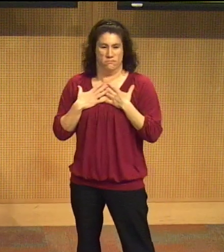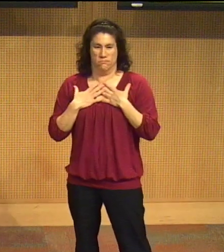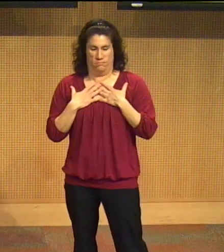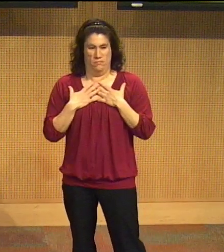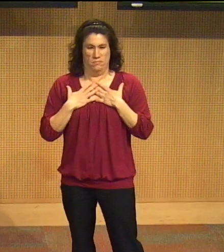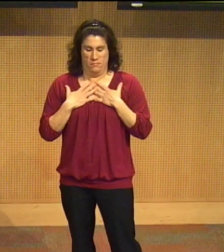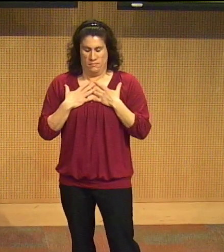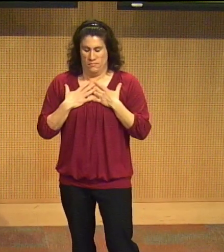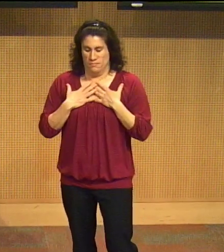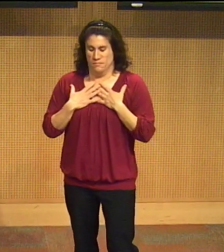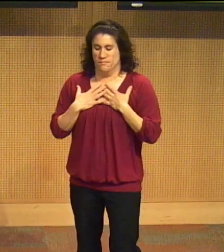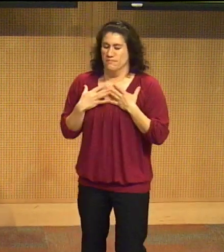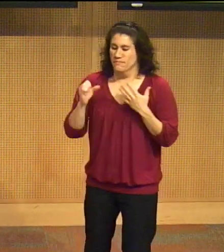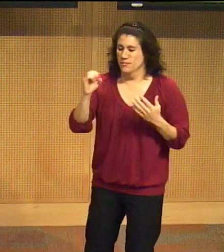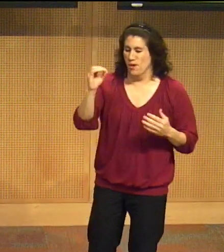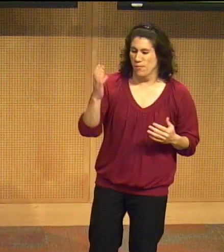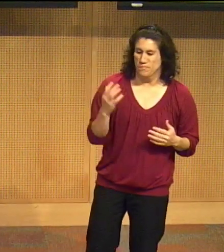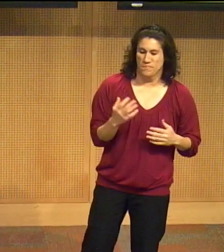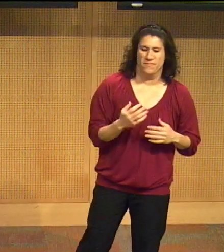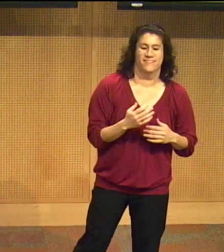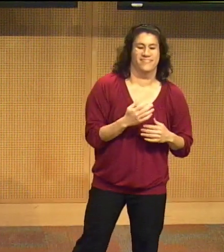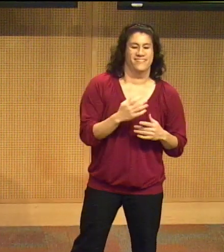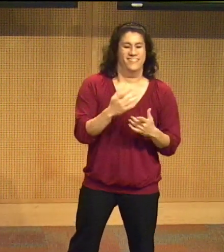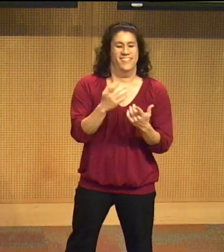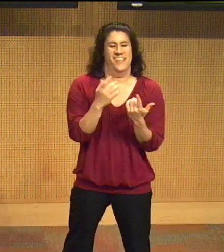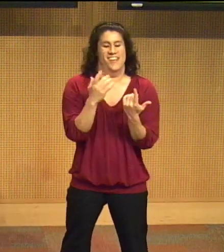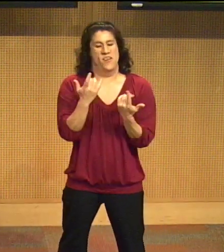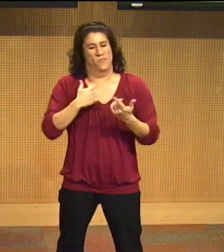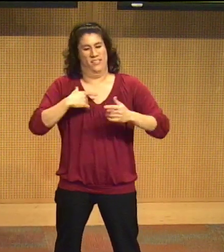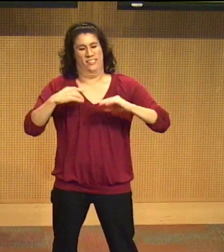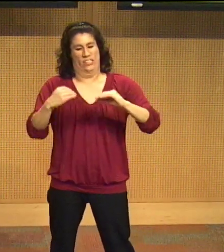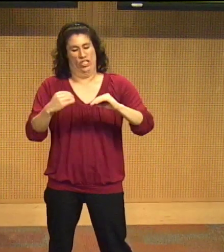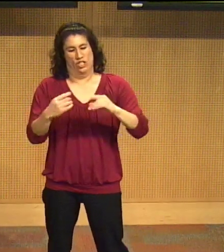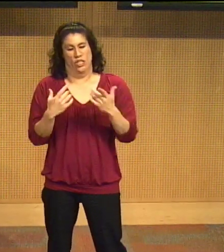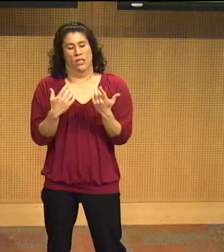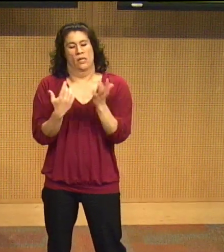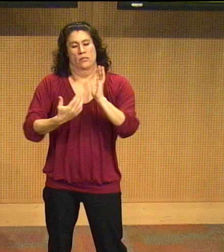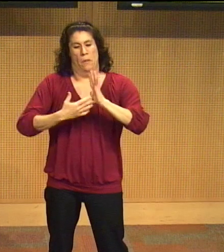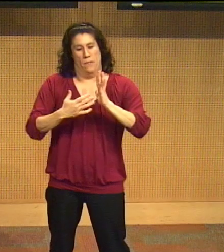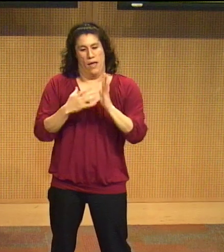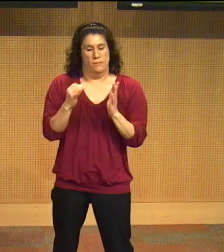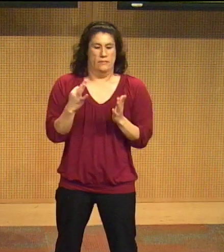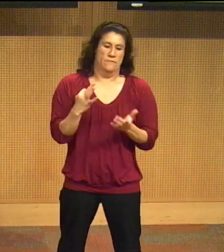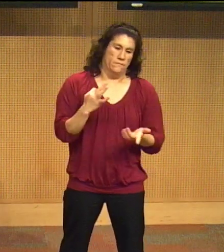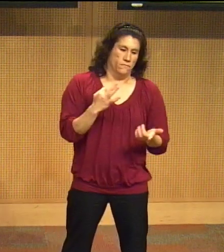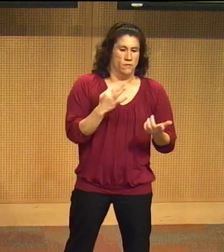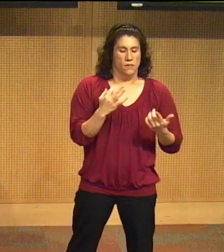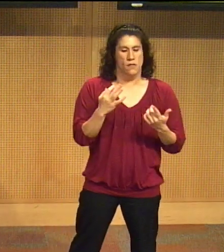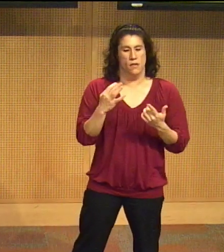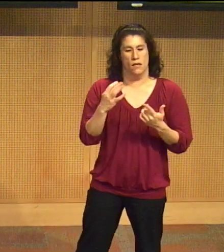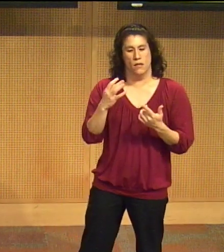niche, and it's a practice and procedure that I really enjoy. But there are many teachable moments for the interns who work with